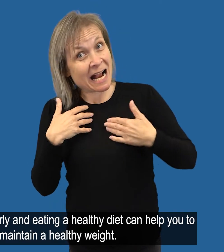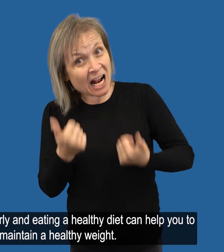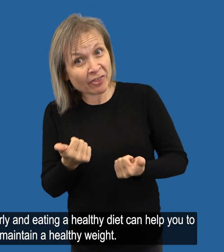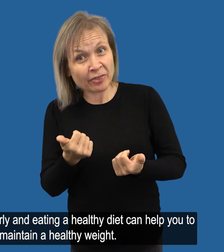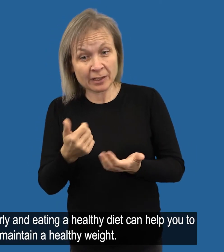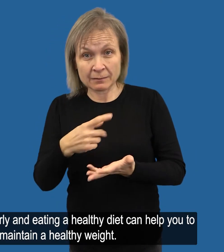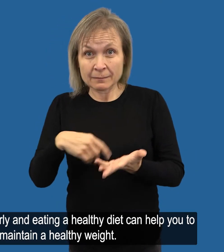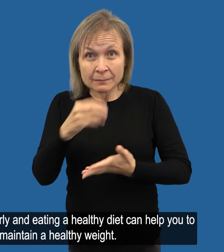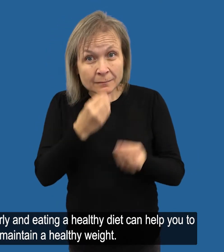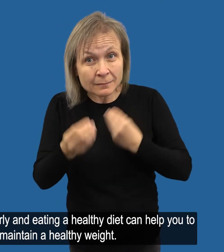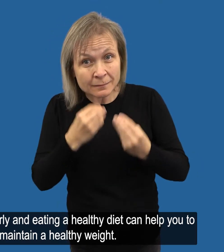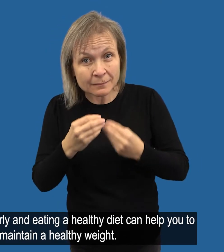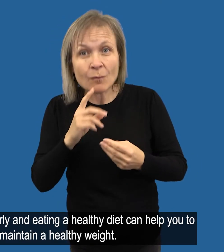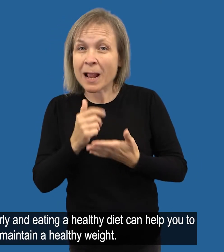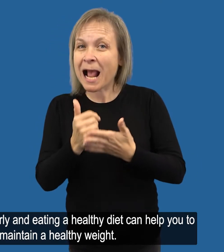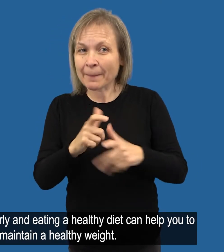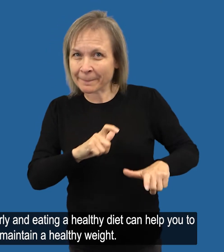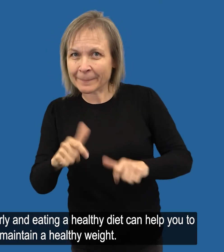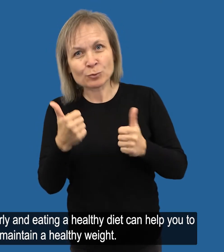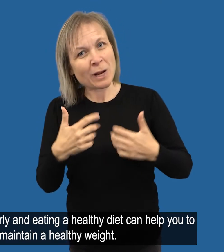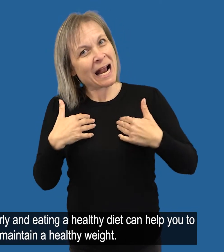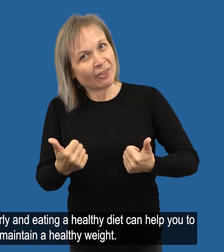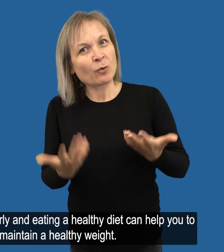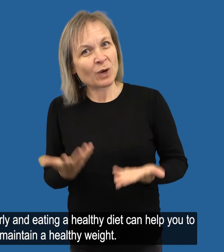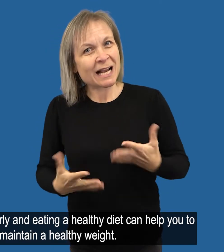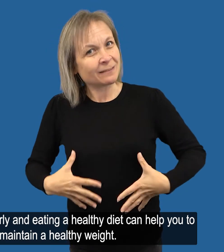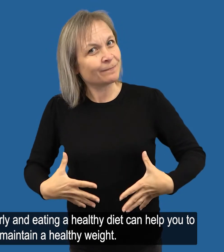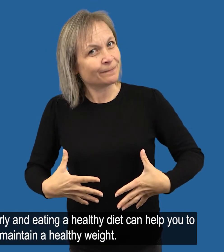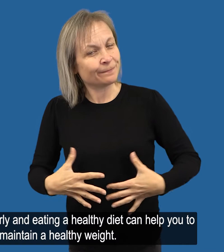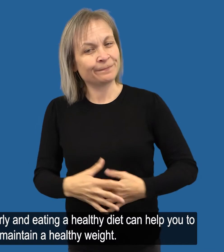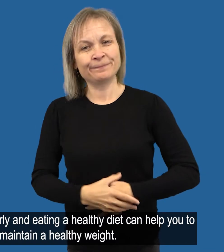Exercising regularly and eating a healthy diet can help you maintain a healthy weight.